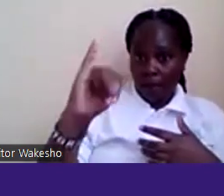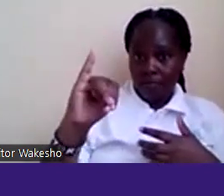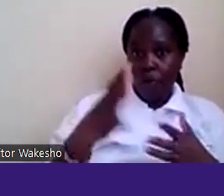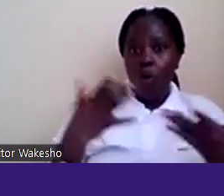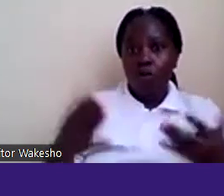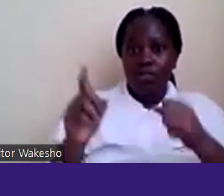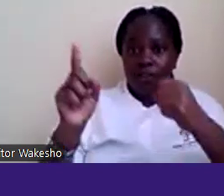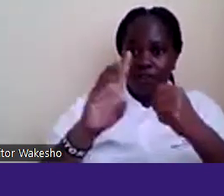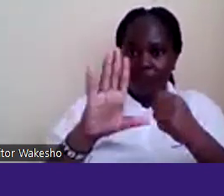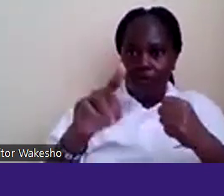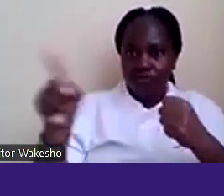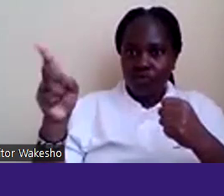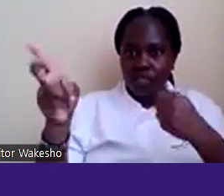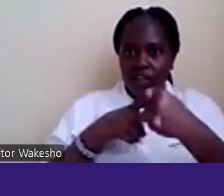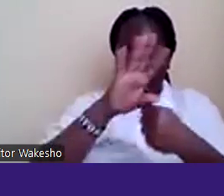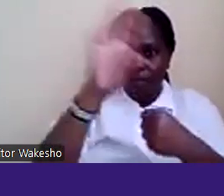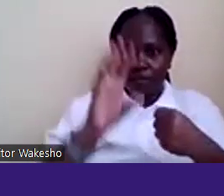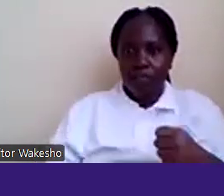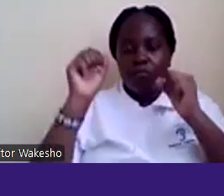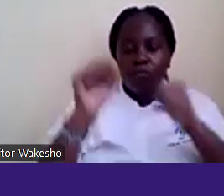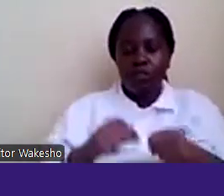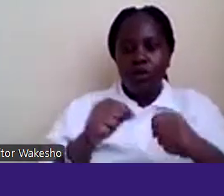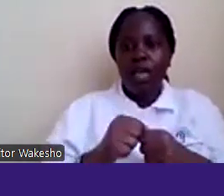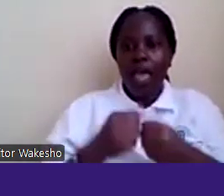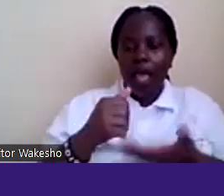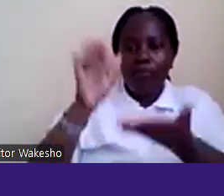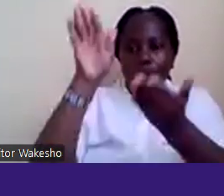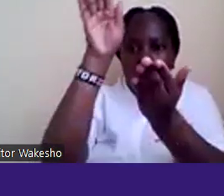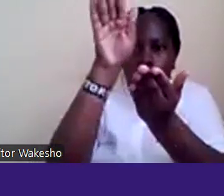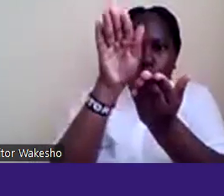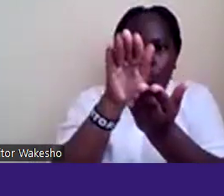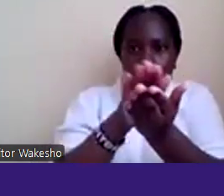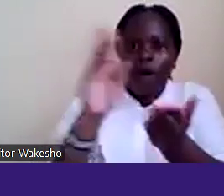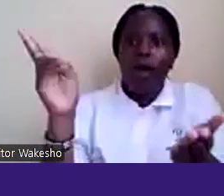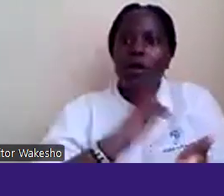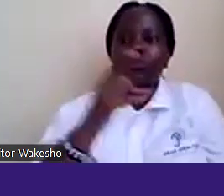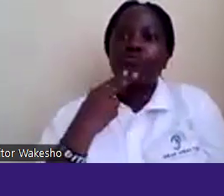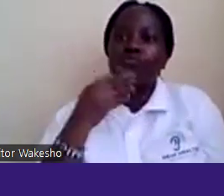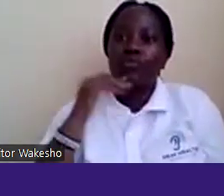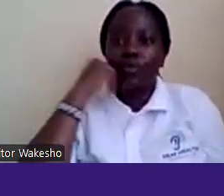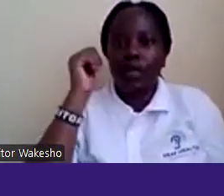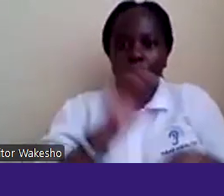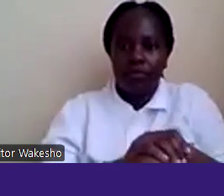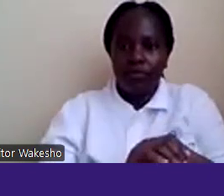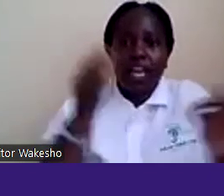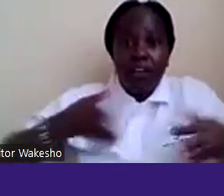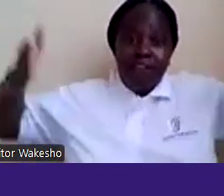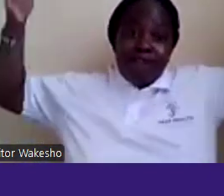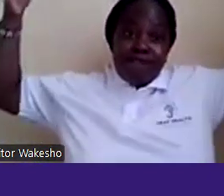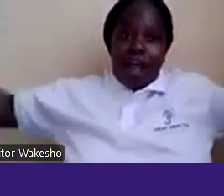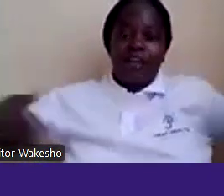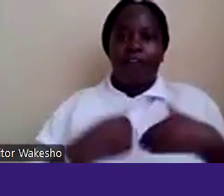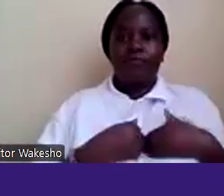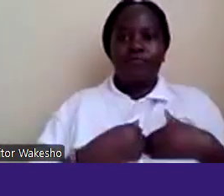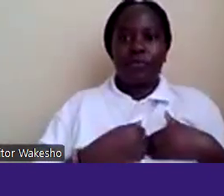significantly reduce one's diabetes risk, right? That is if you are overweight. So eating a balanced diet, focus on whole